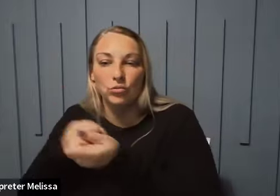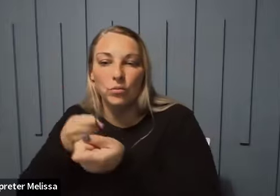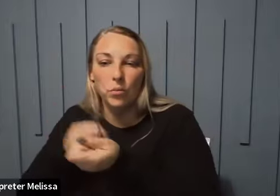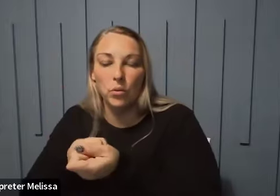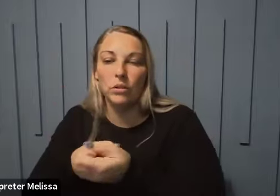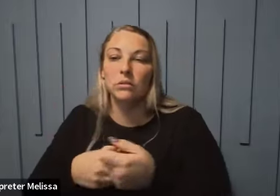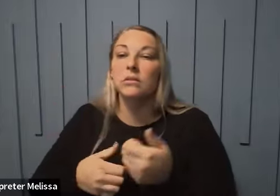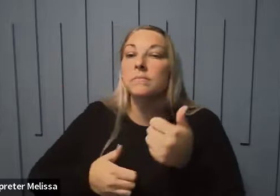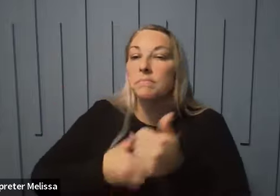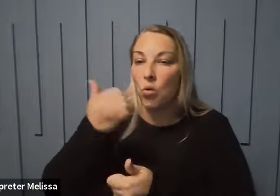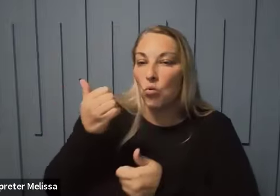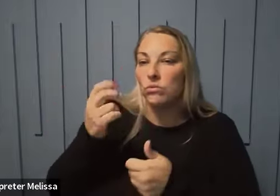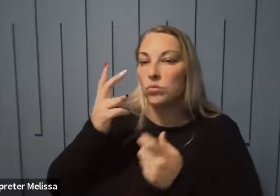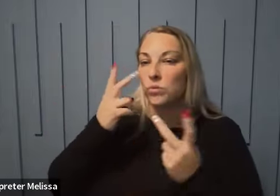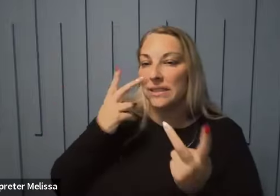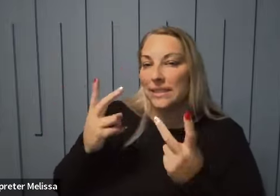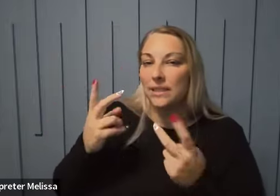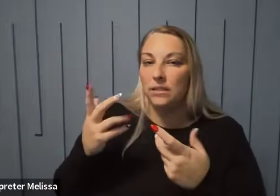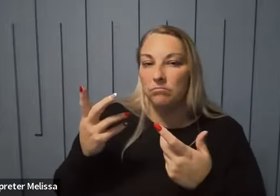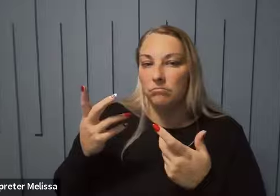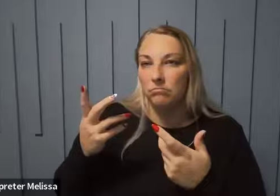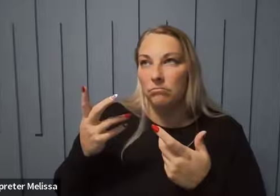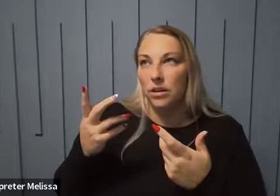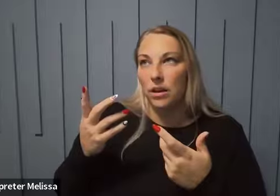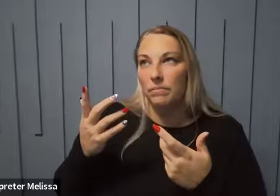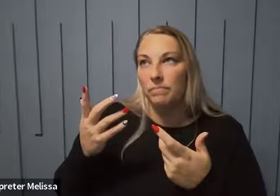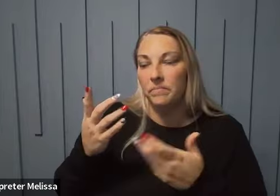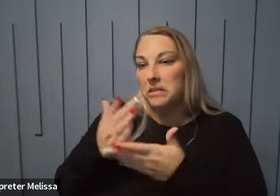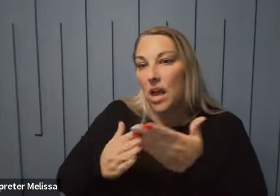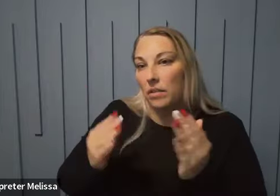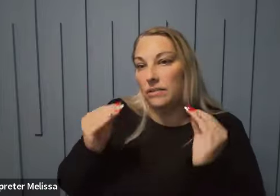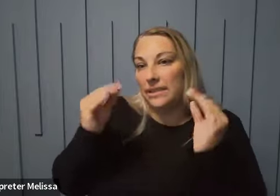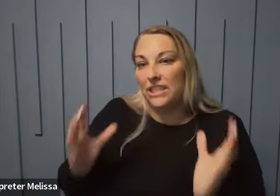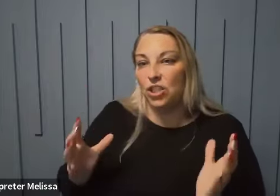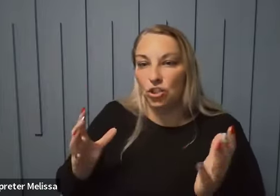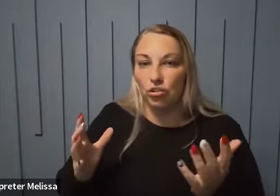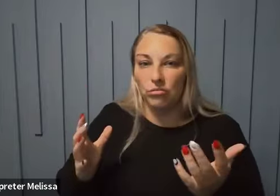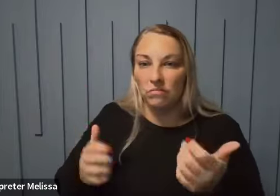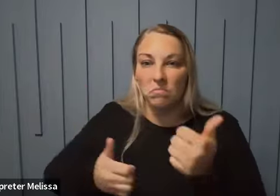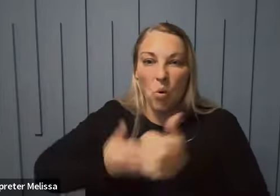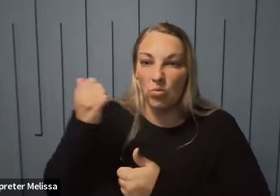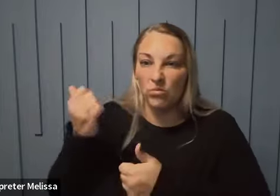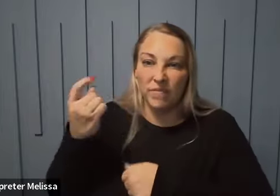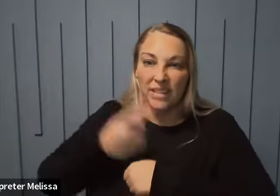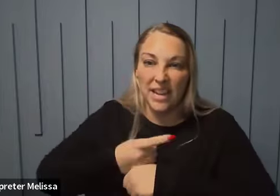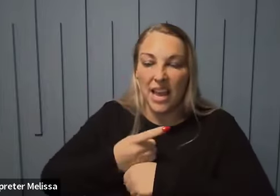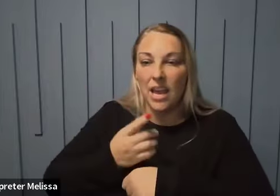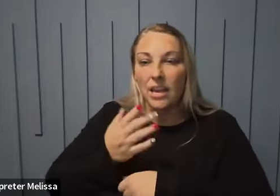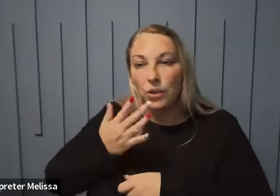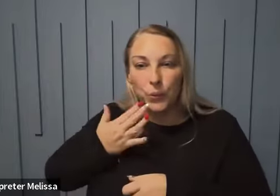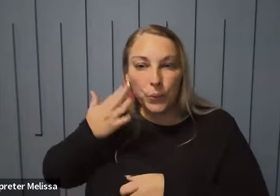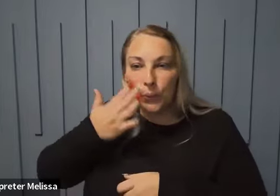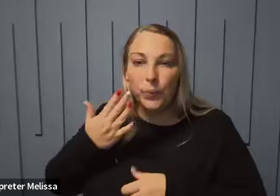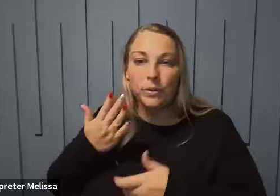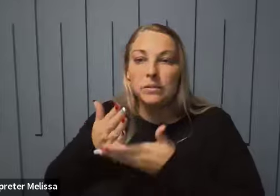do see it most readily used. We have some teachers here who are cueing a large percentage of their school day. Some teachers who